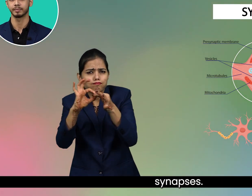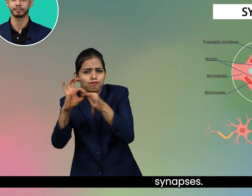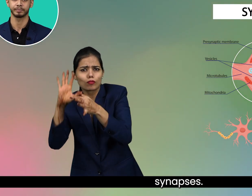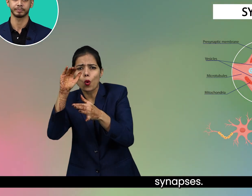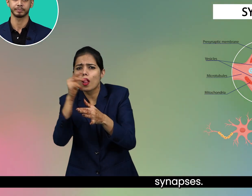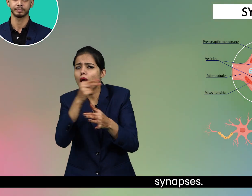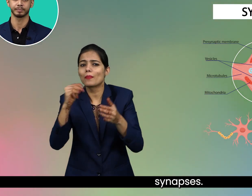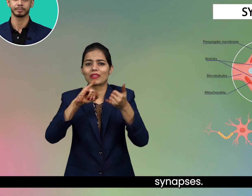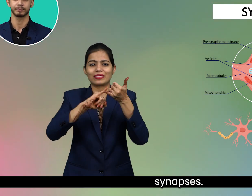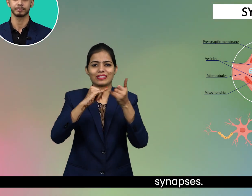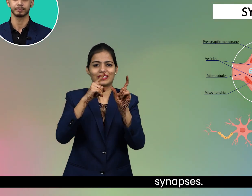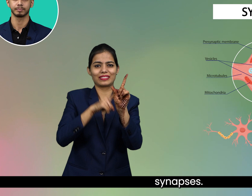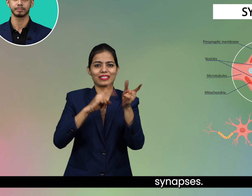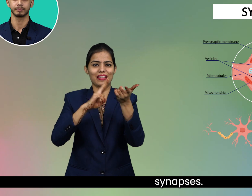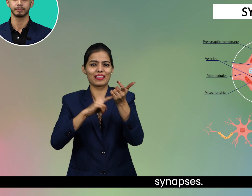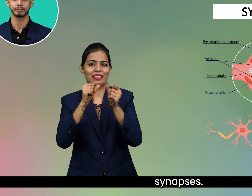synapses.